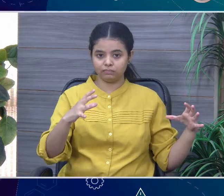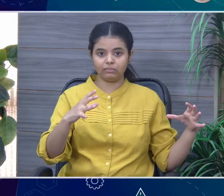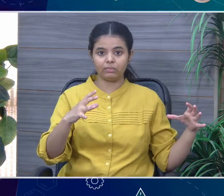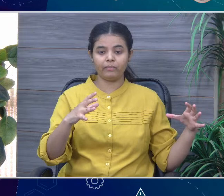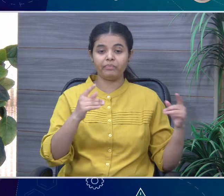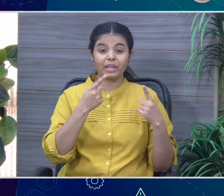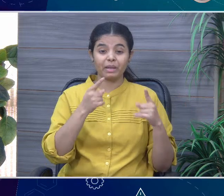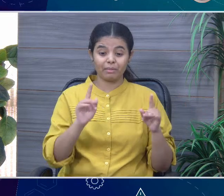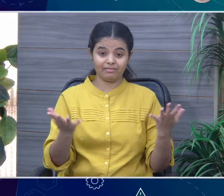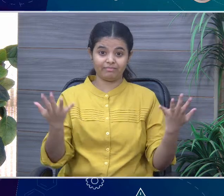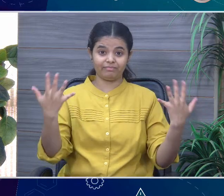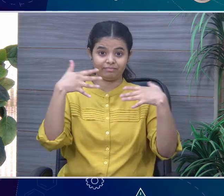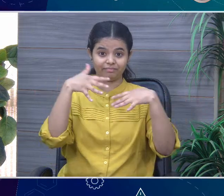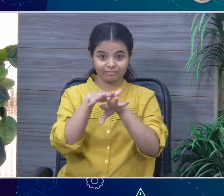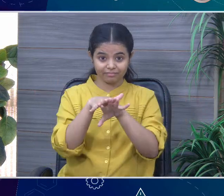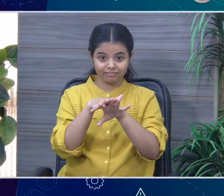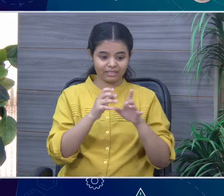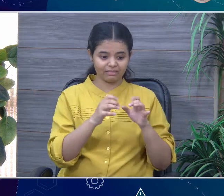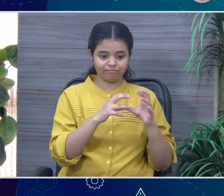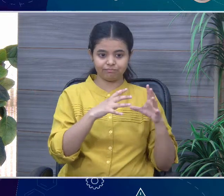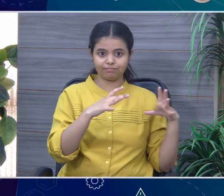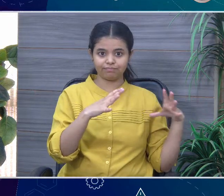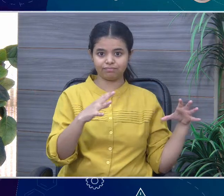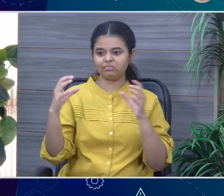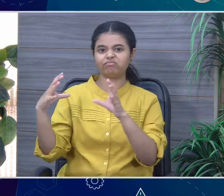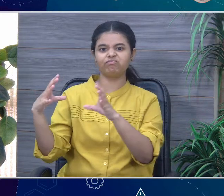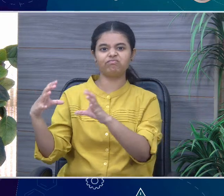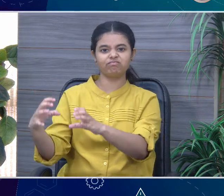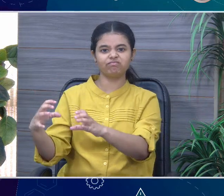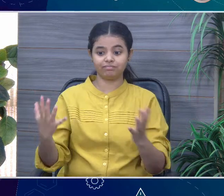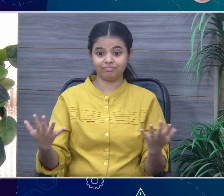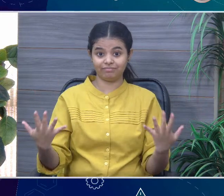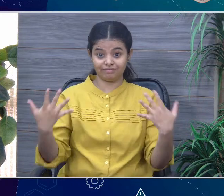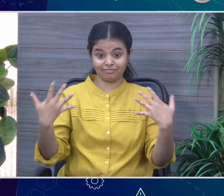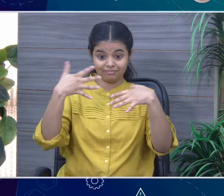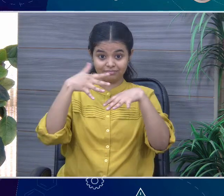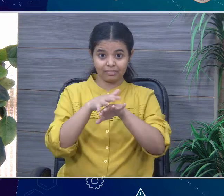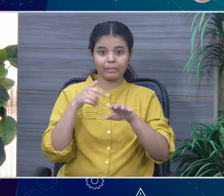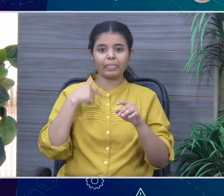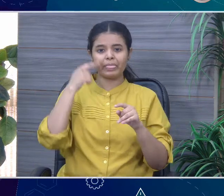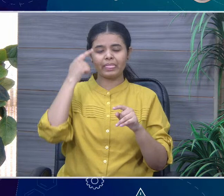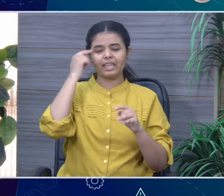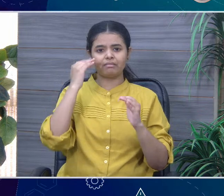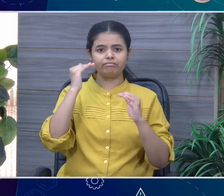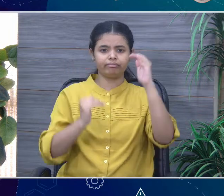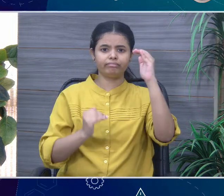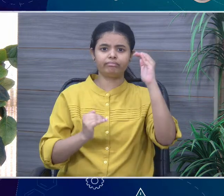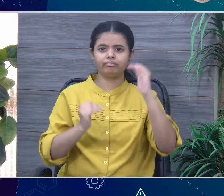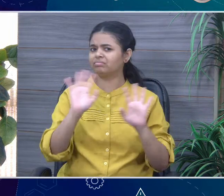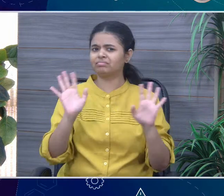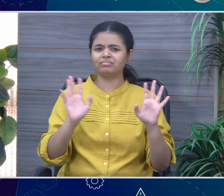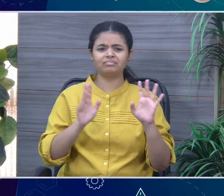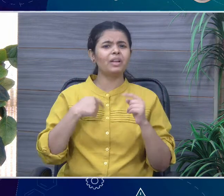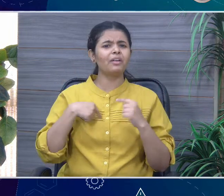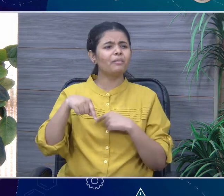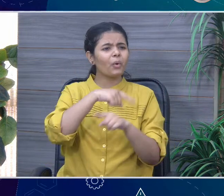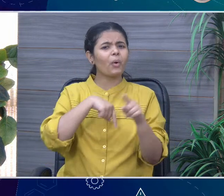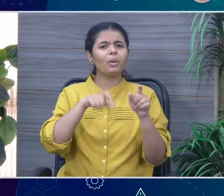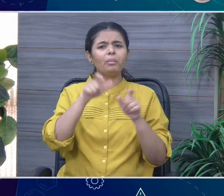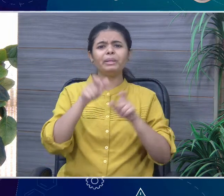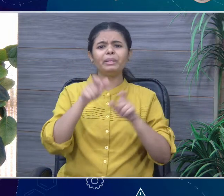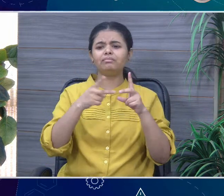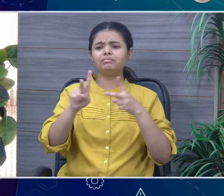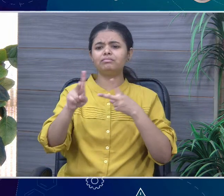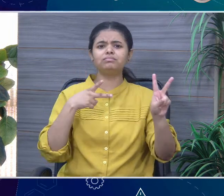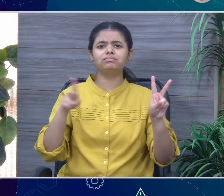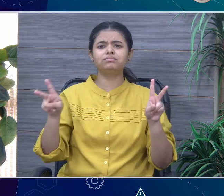But inclusion, according to inclusion, it's not a deviation. We all are different from each other. Impairment